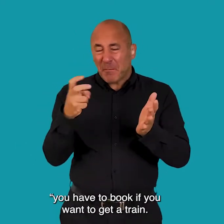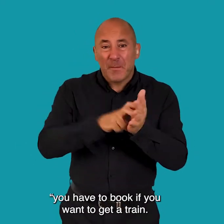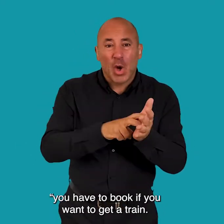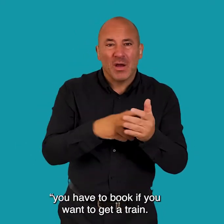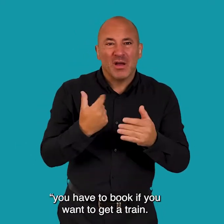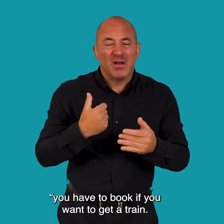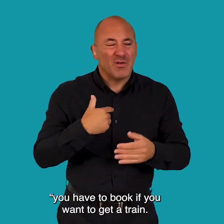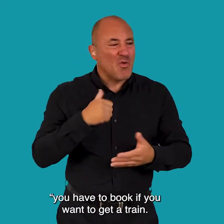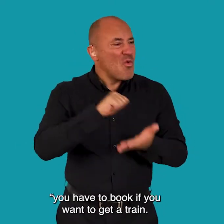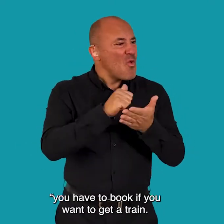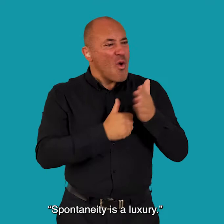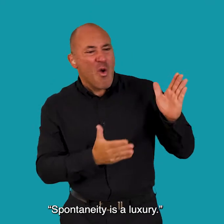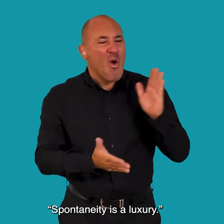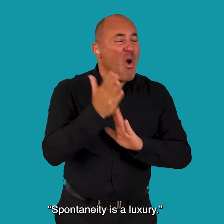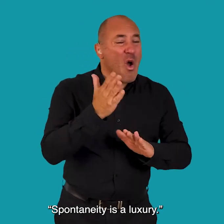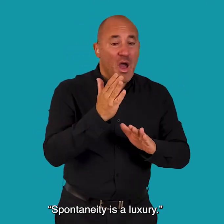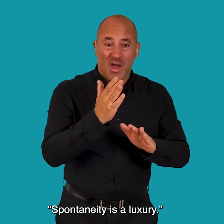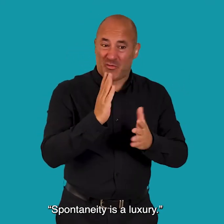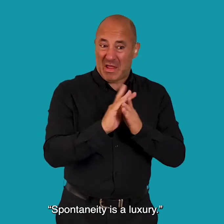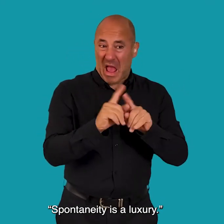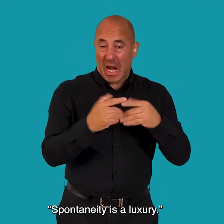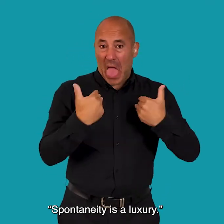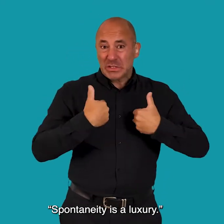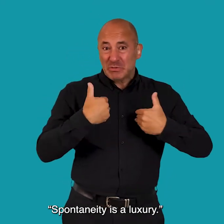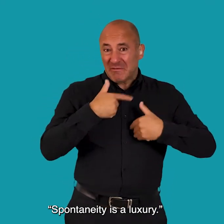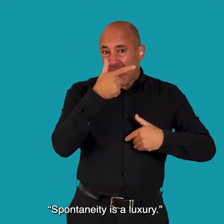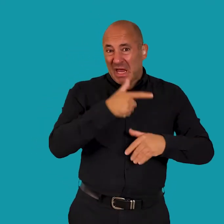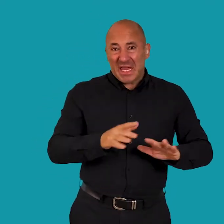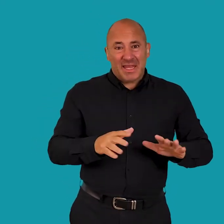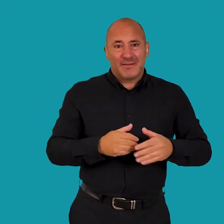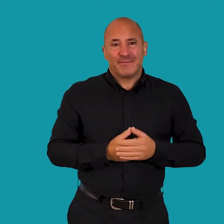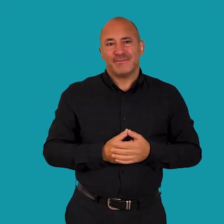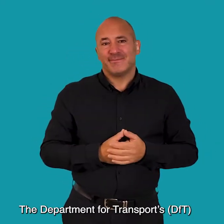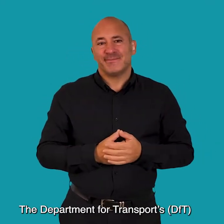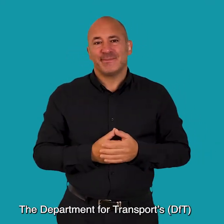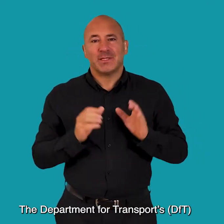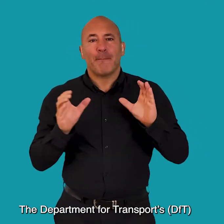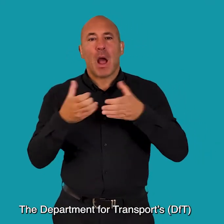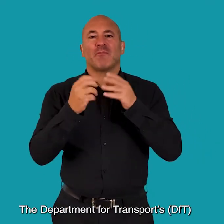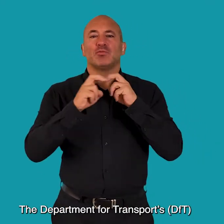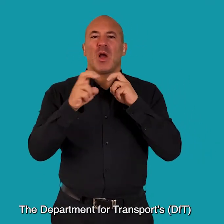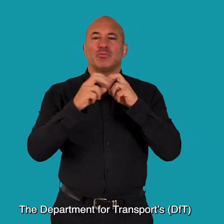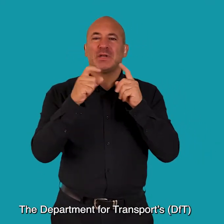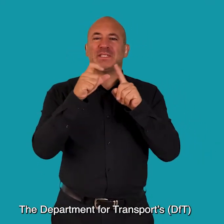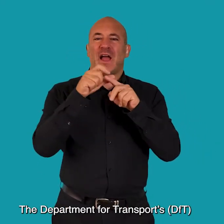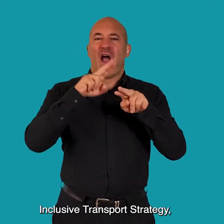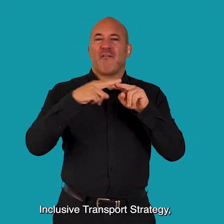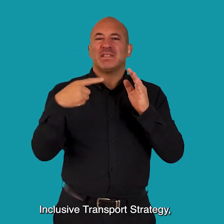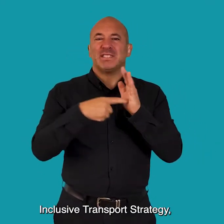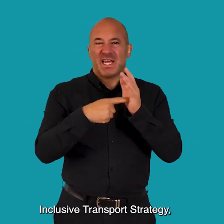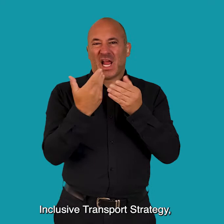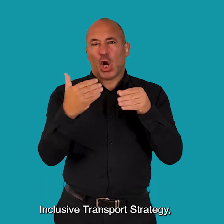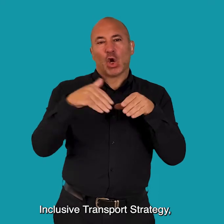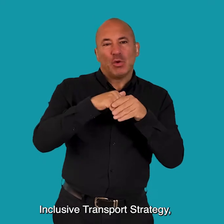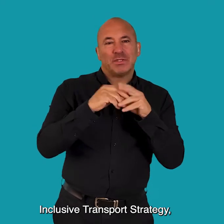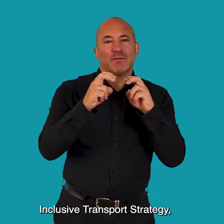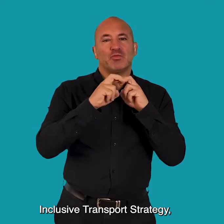get a train. Spontaneity is a luxury." The Department for Transport, DFT's Inclusive